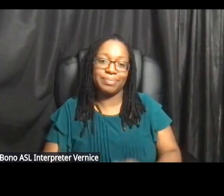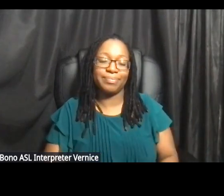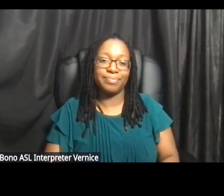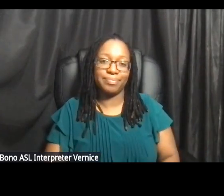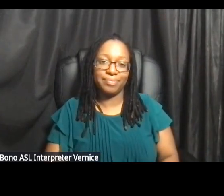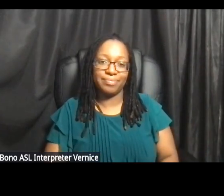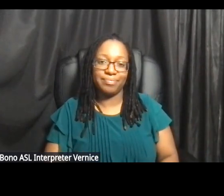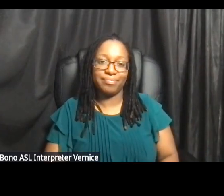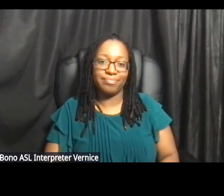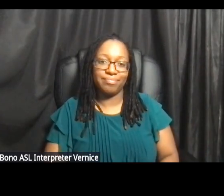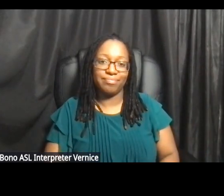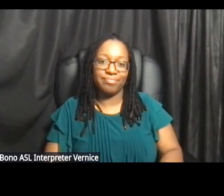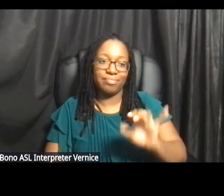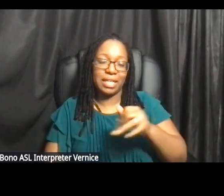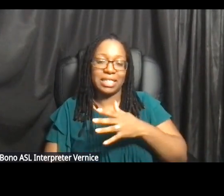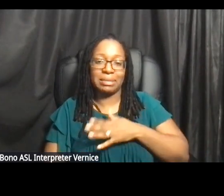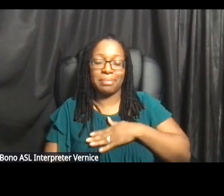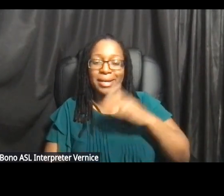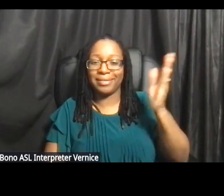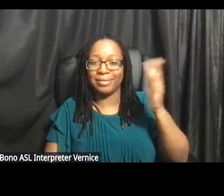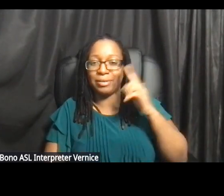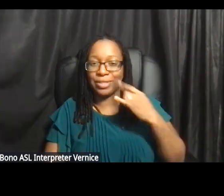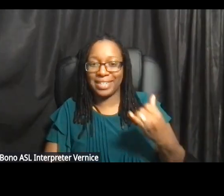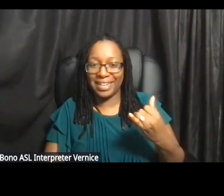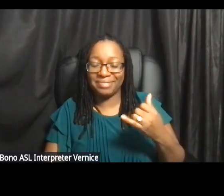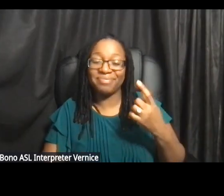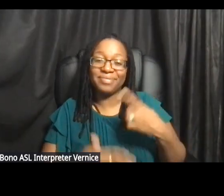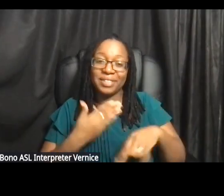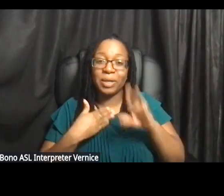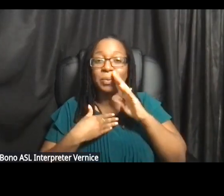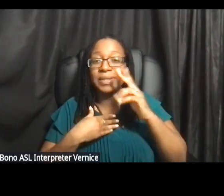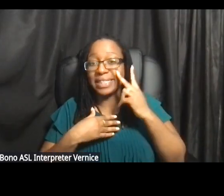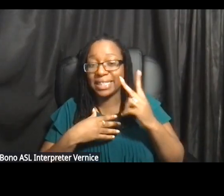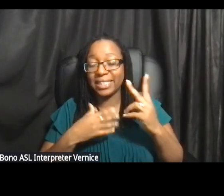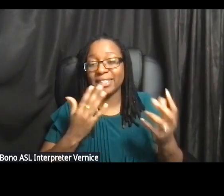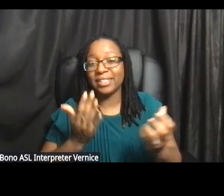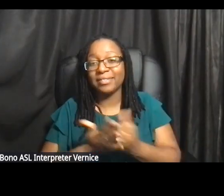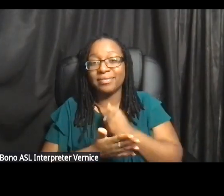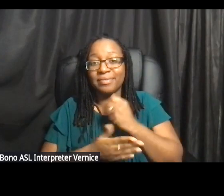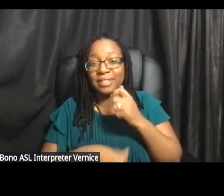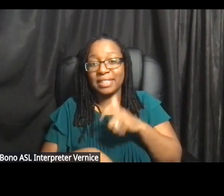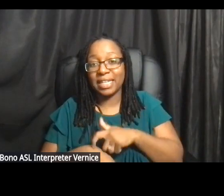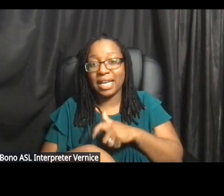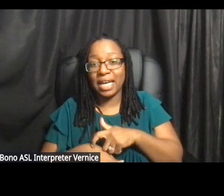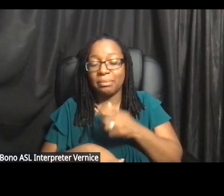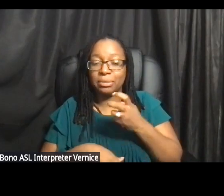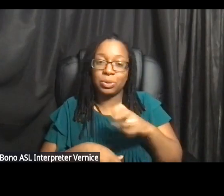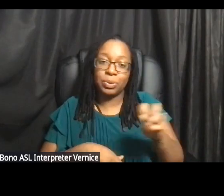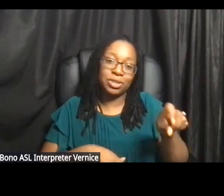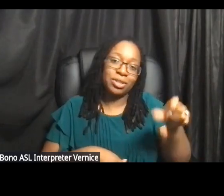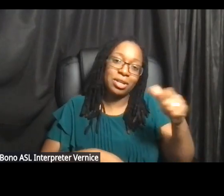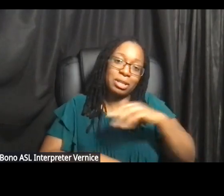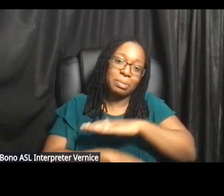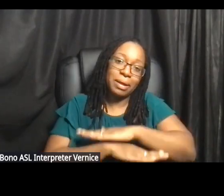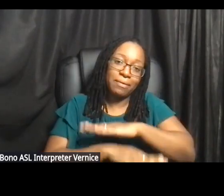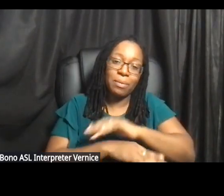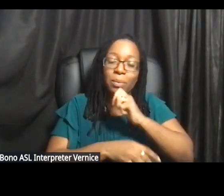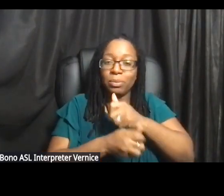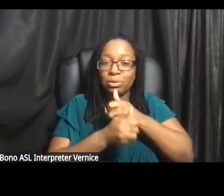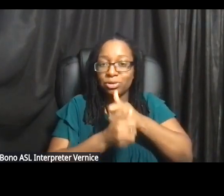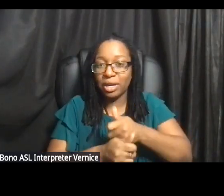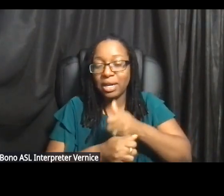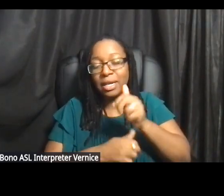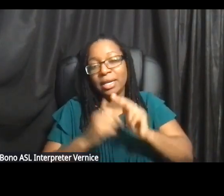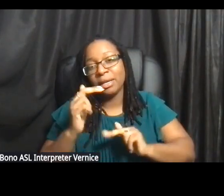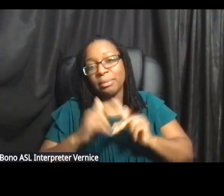That's my speech for today. I will see you next week to give ourselves time to switch over to platforms that don't track us, to build new habits, to shape the